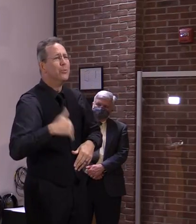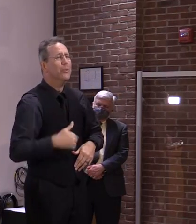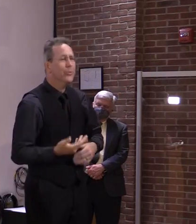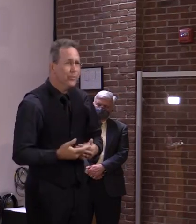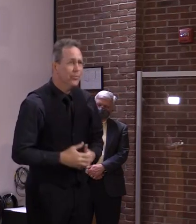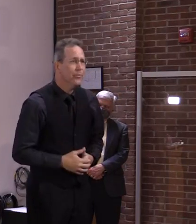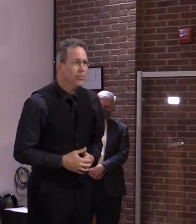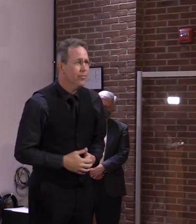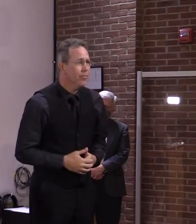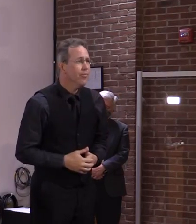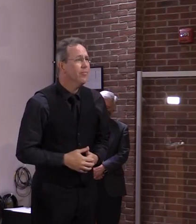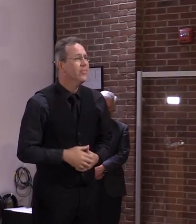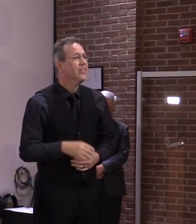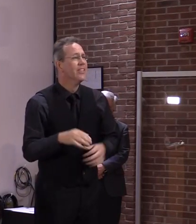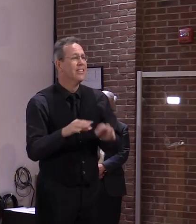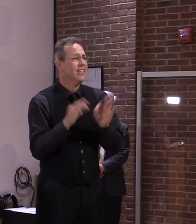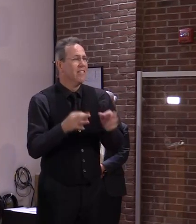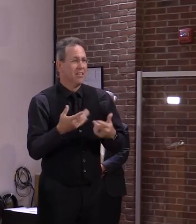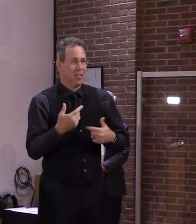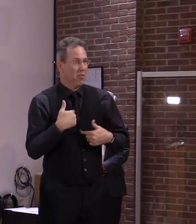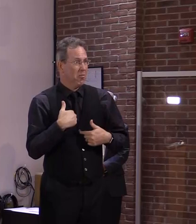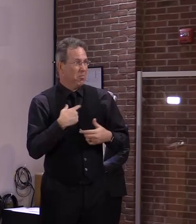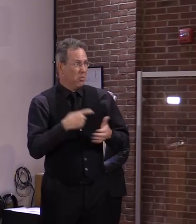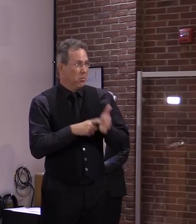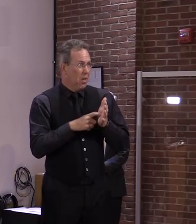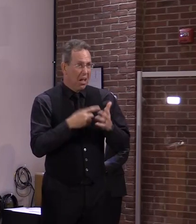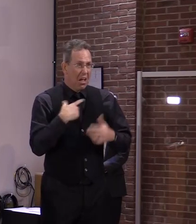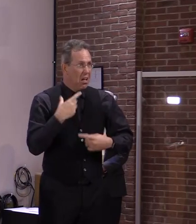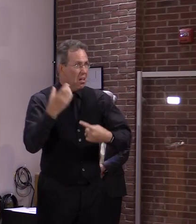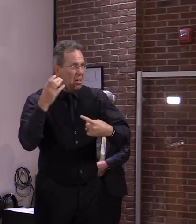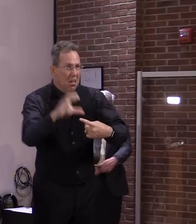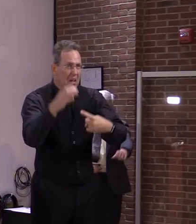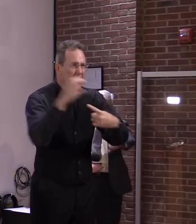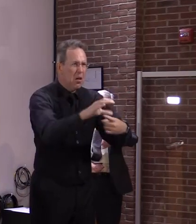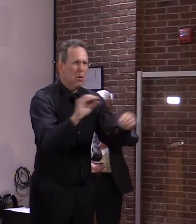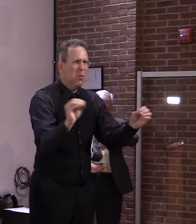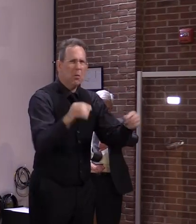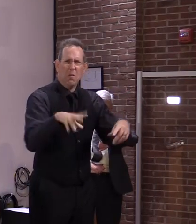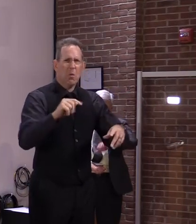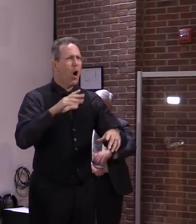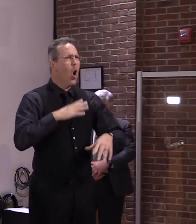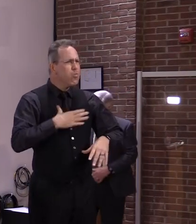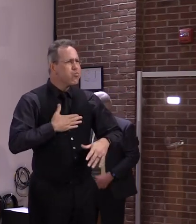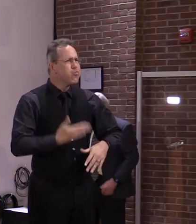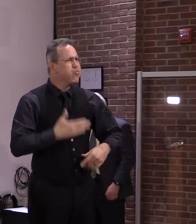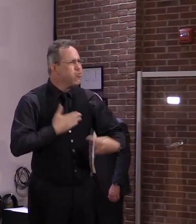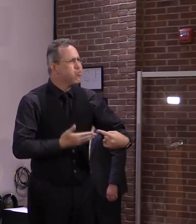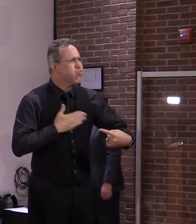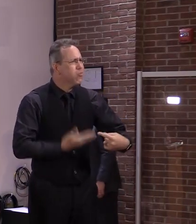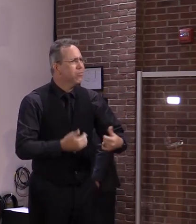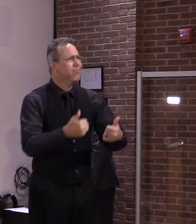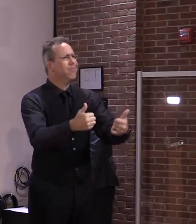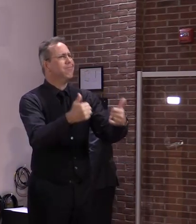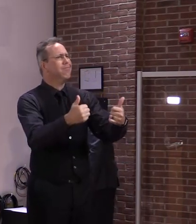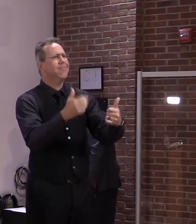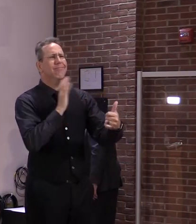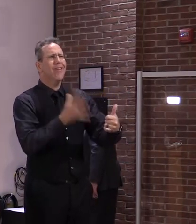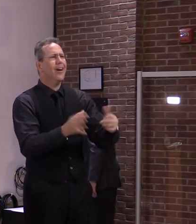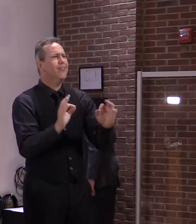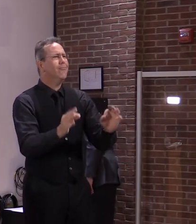doesn't require an enforcement mechanism, if you will, for many, many Vermonters. Thank you.